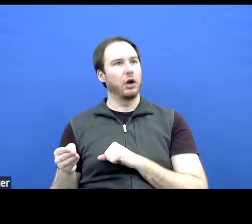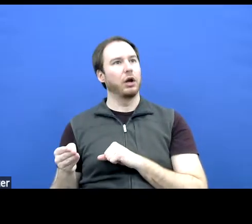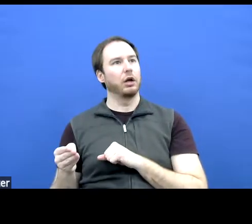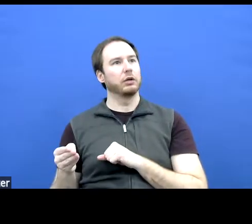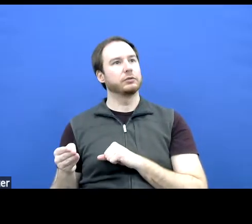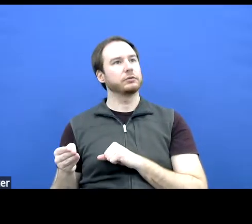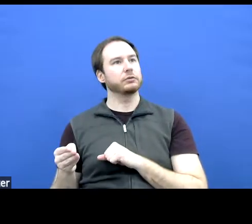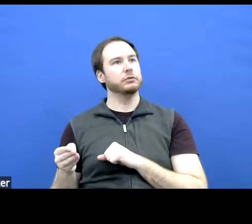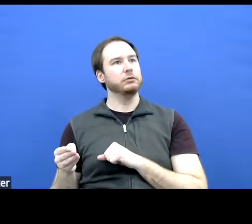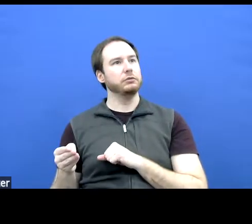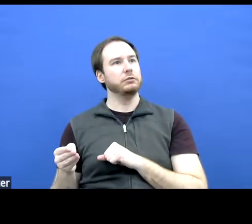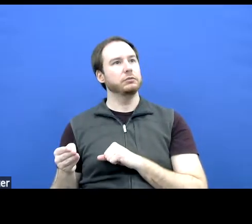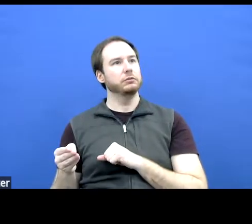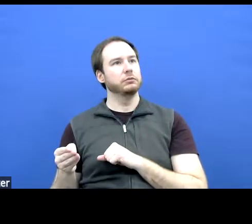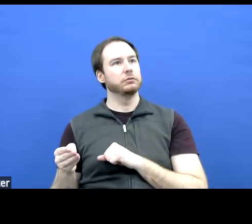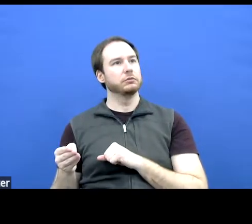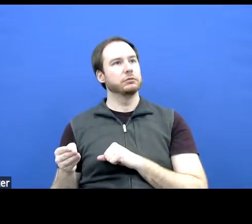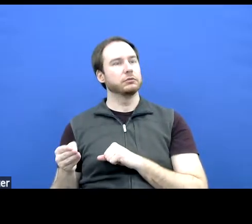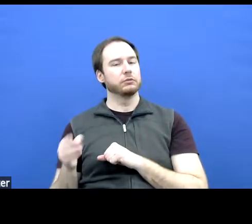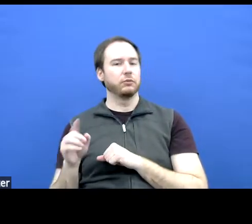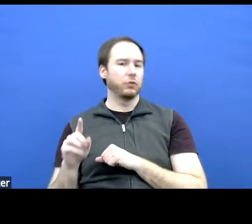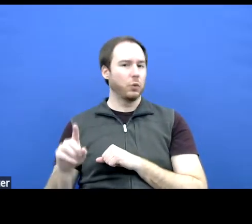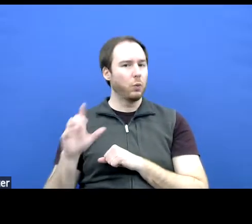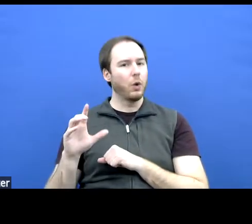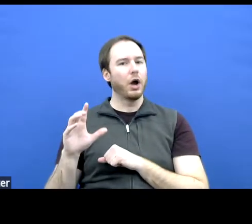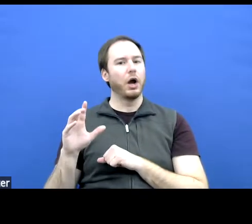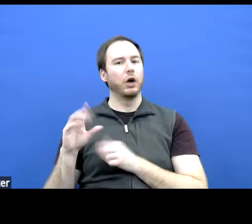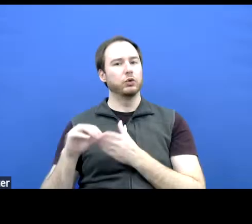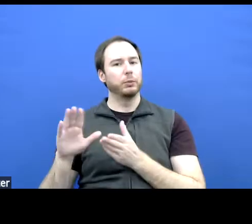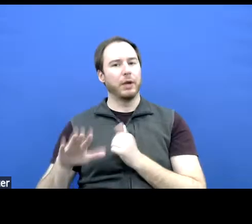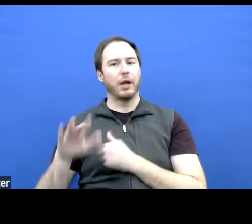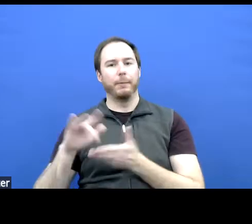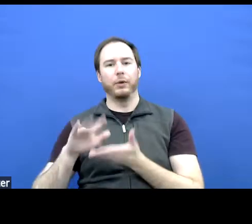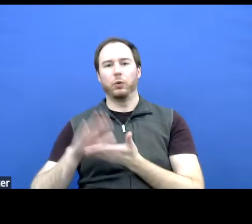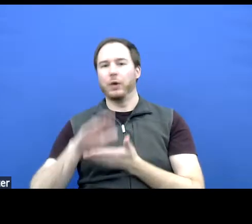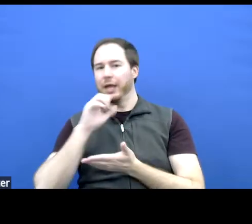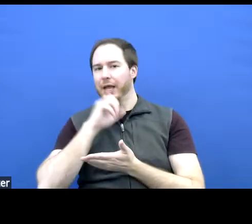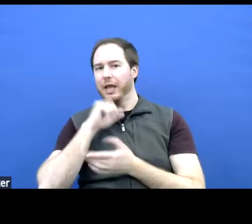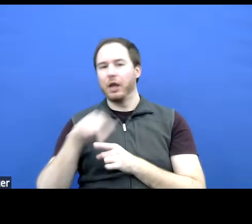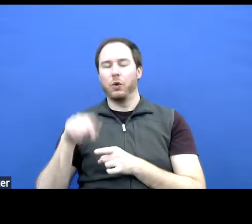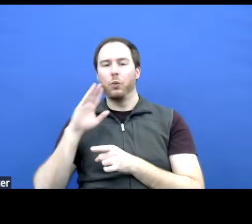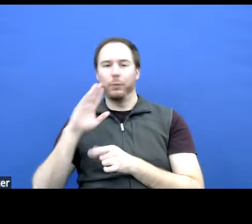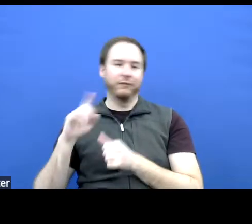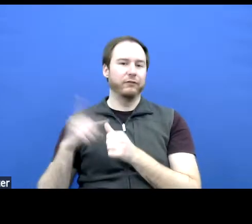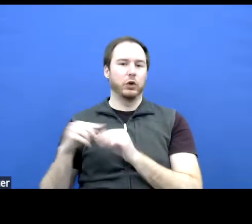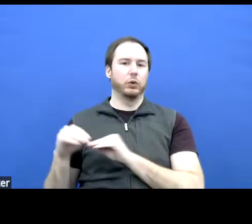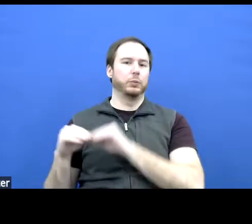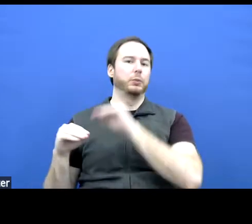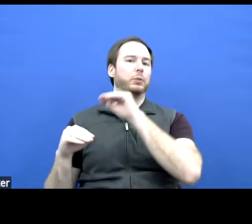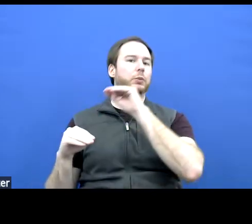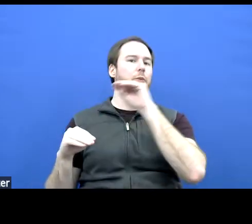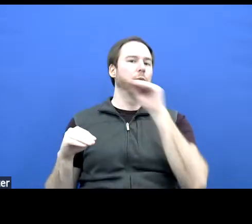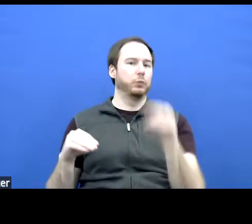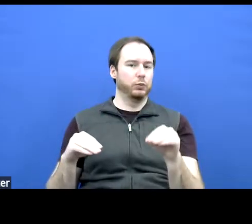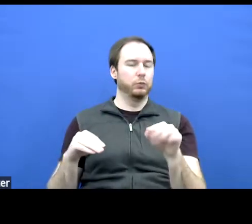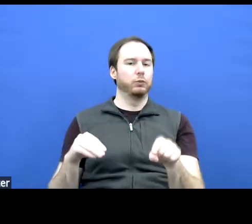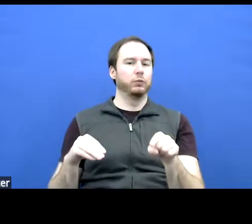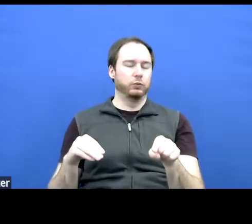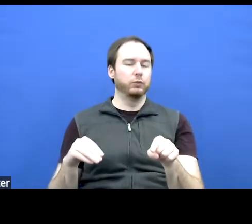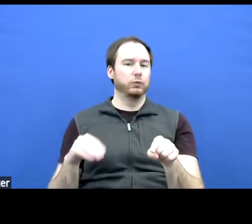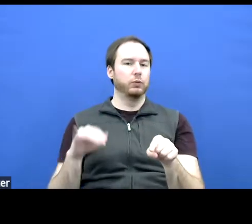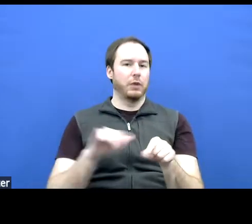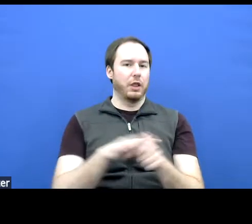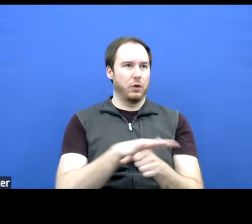And those 100 students are the middle school age students, and they will be the first students moving